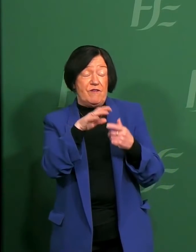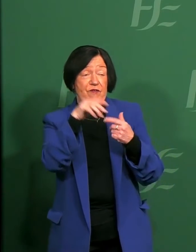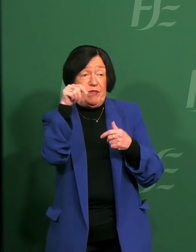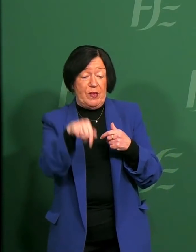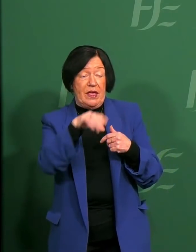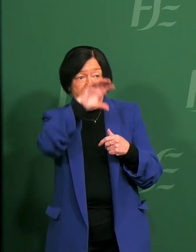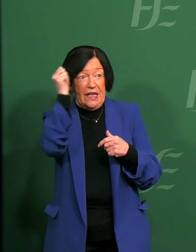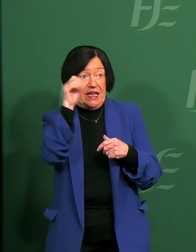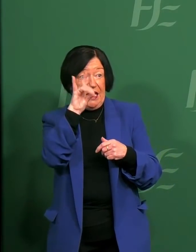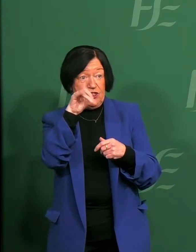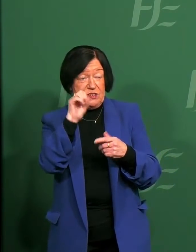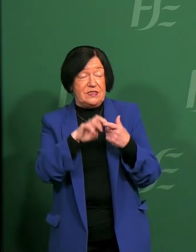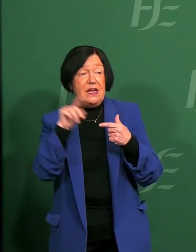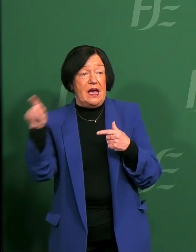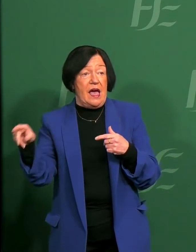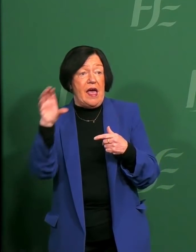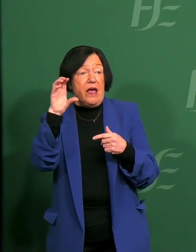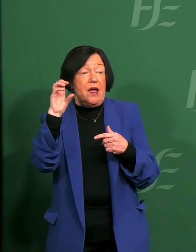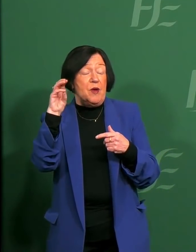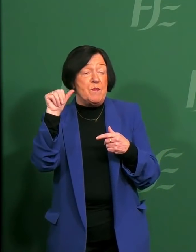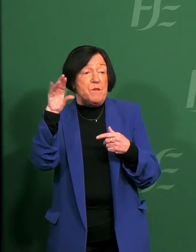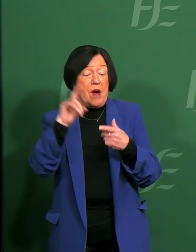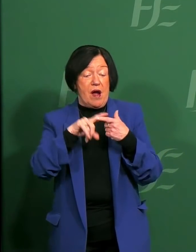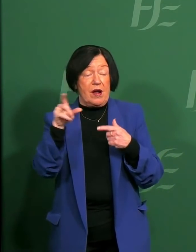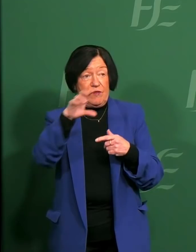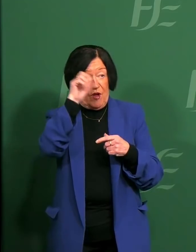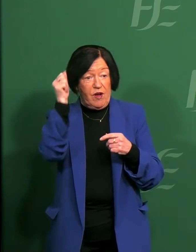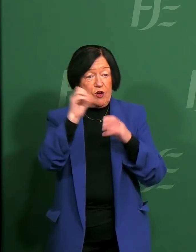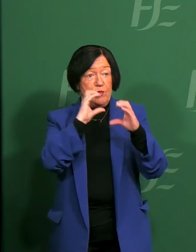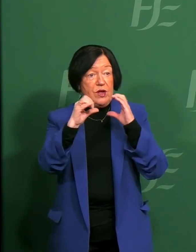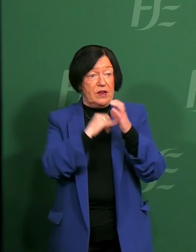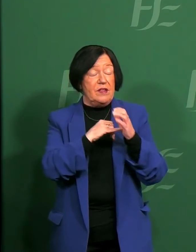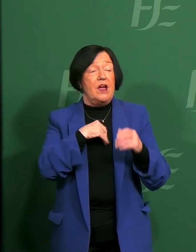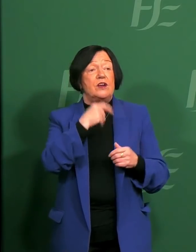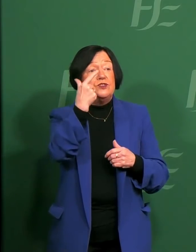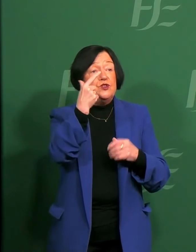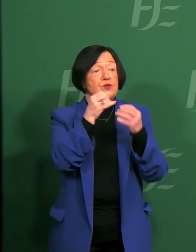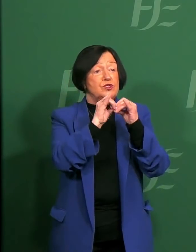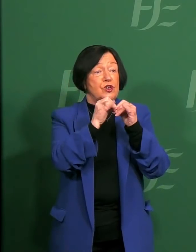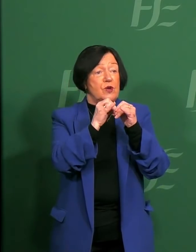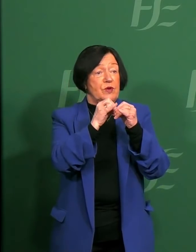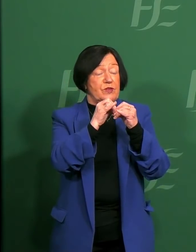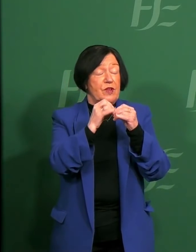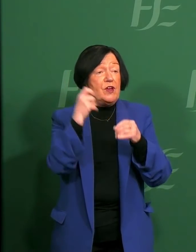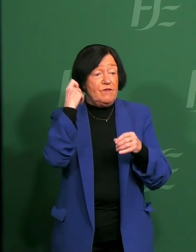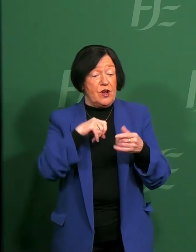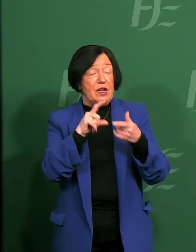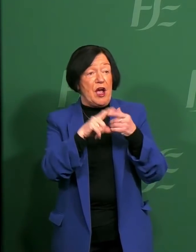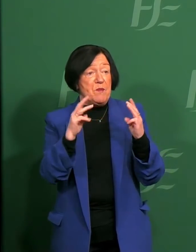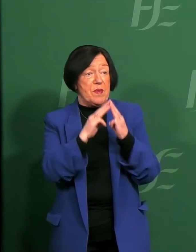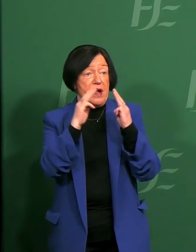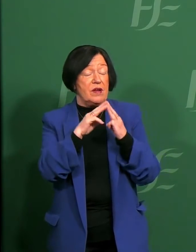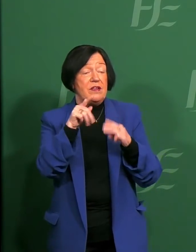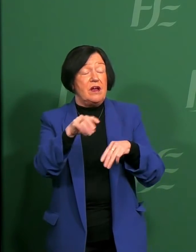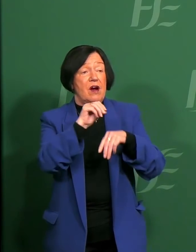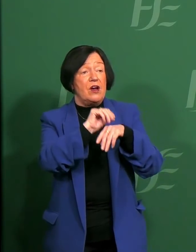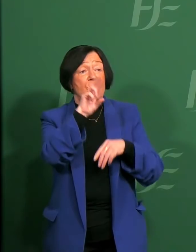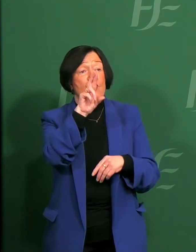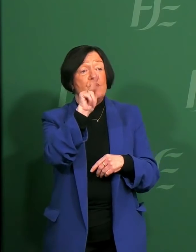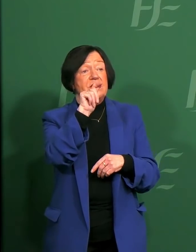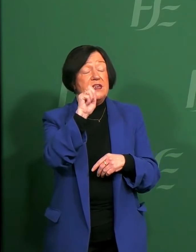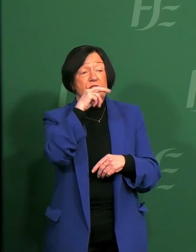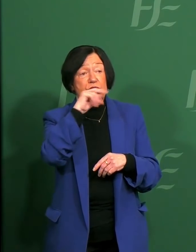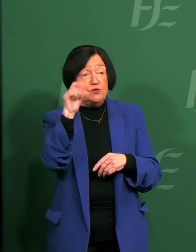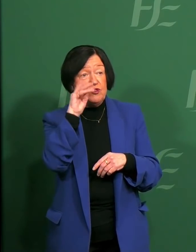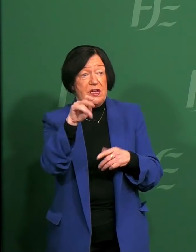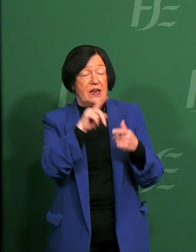of Communications. And can I welcome Bernie and Margaret, our Irish Sign Language interpreters. This briefing is being broadcast on the RTE News channel and on the